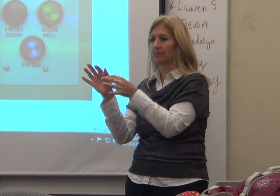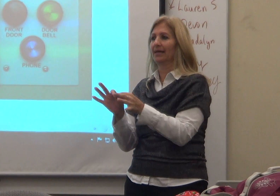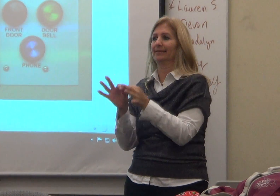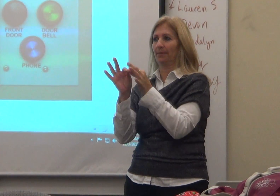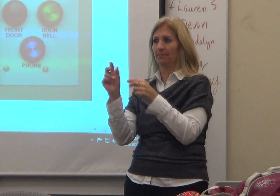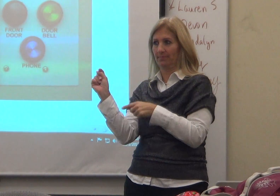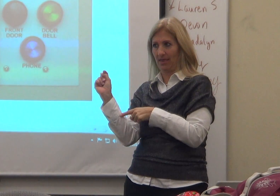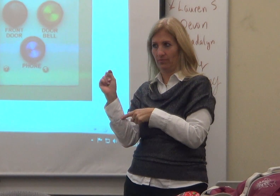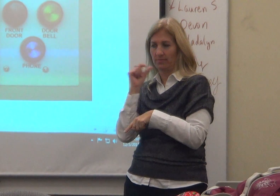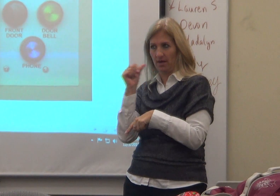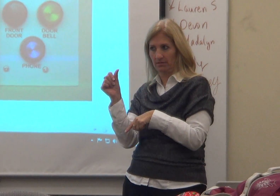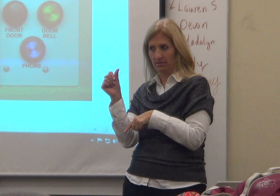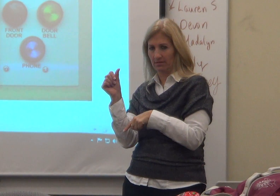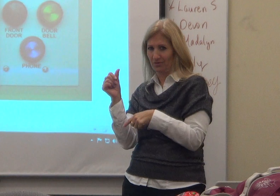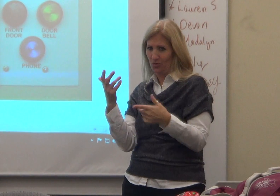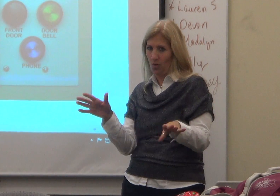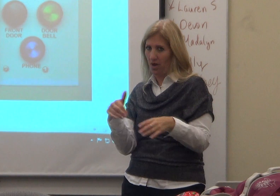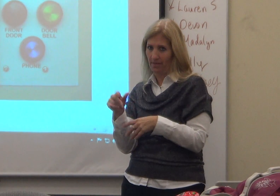And these are found in each of the rooms,